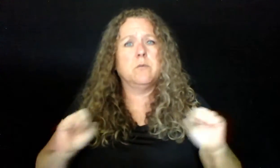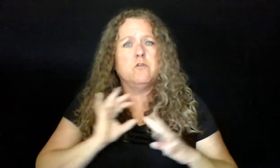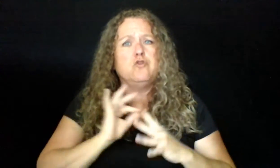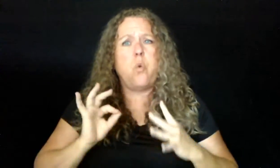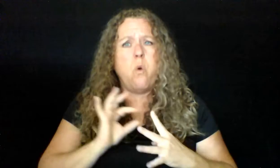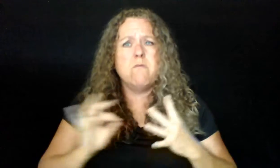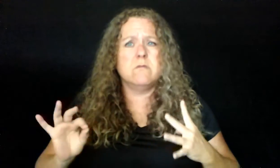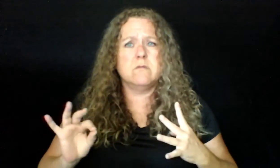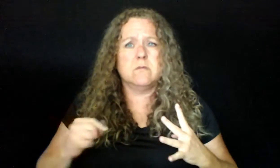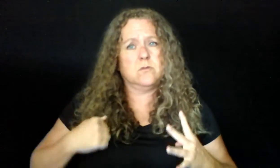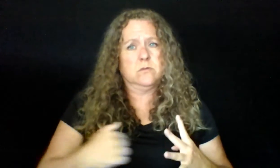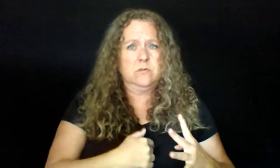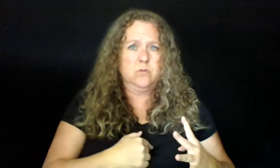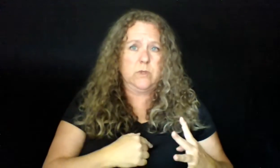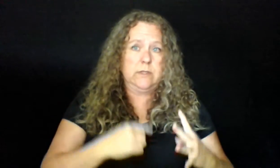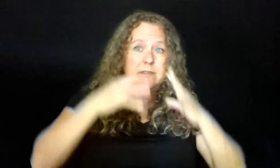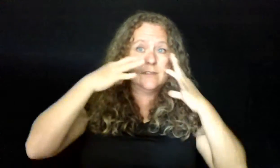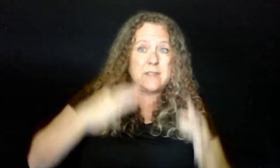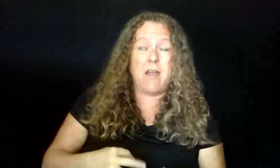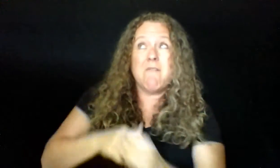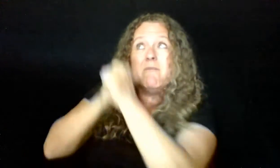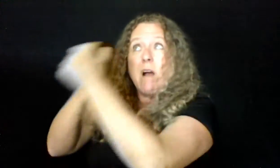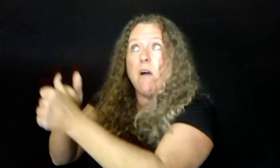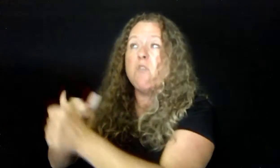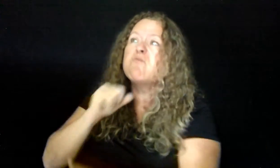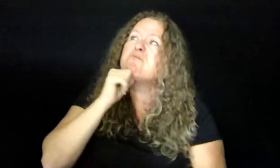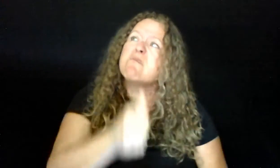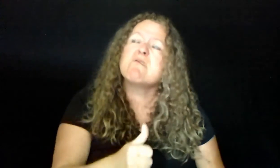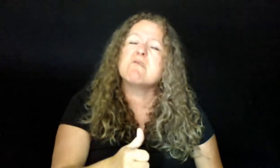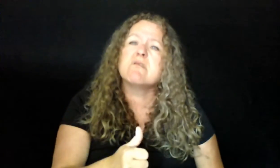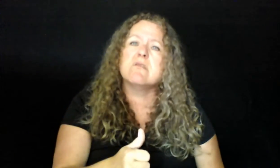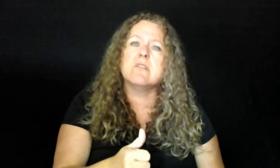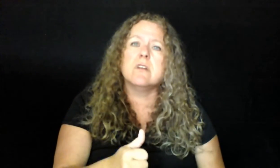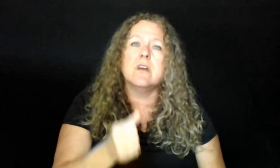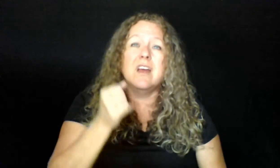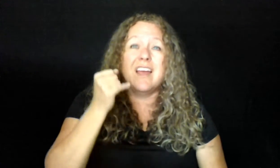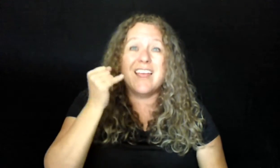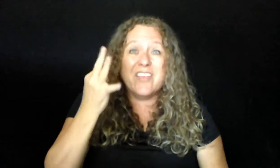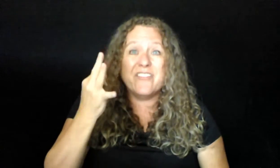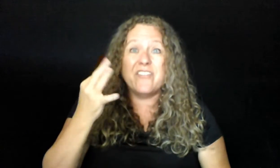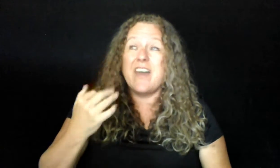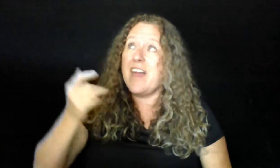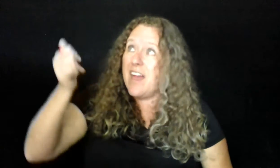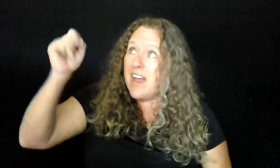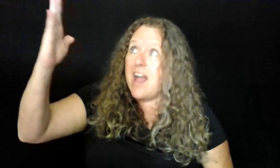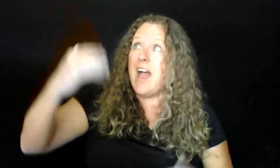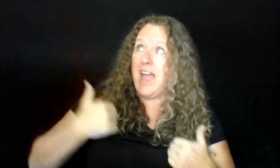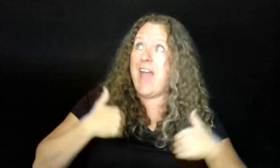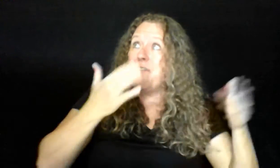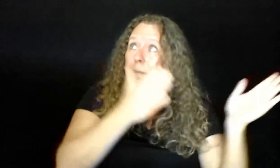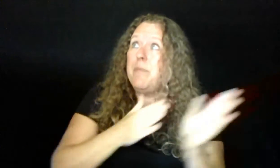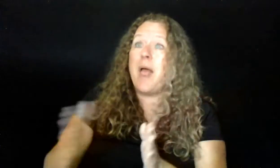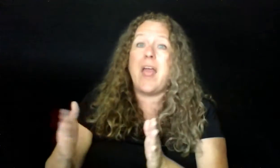make the decision to follow God on our own. So where are we when God has a plan for our lives and we're not on the